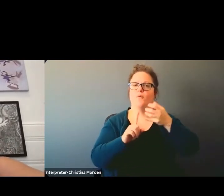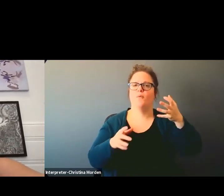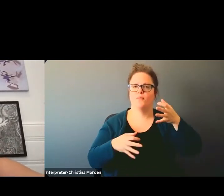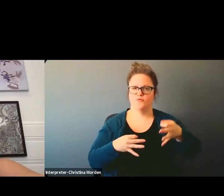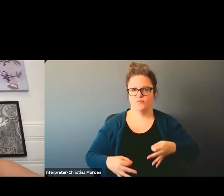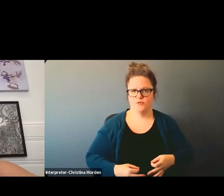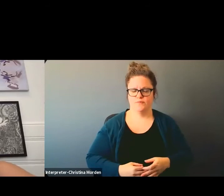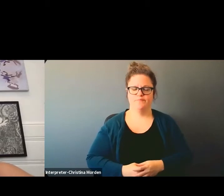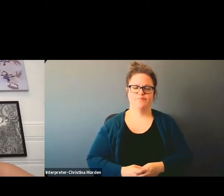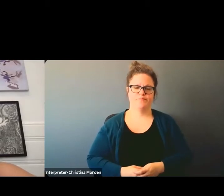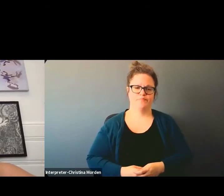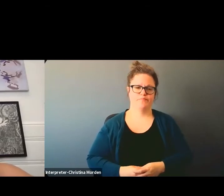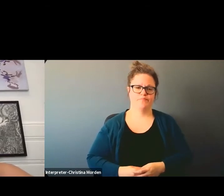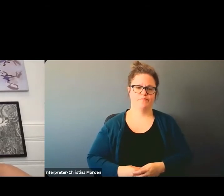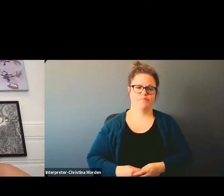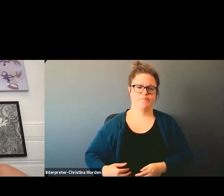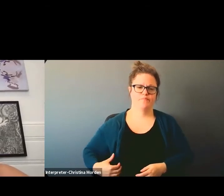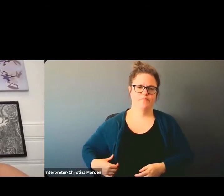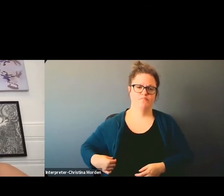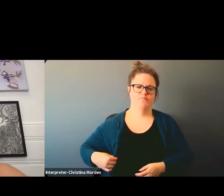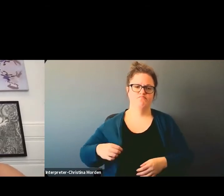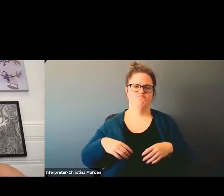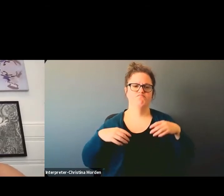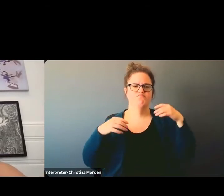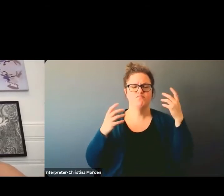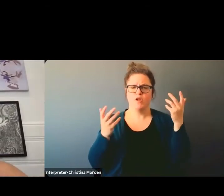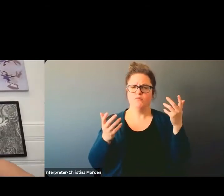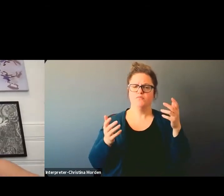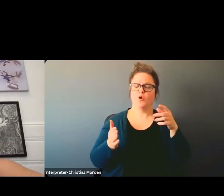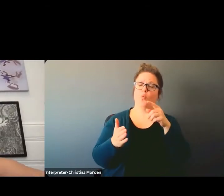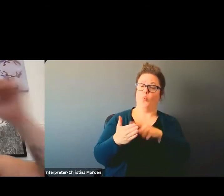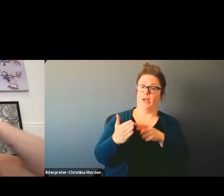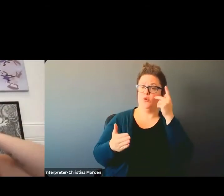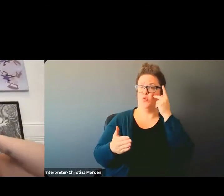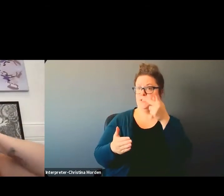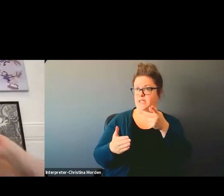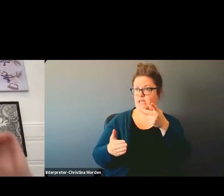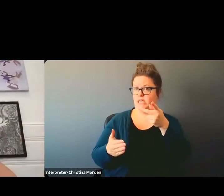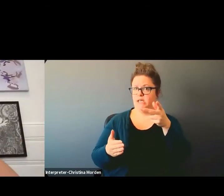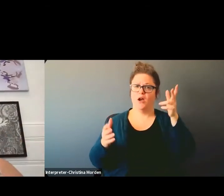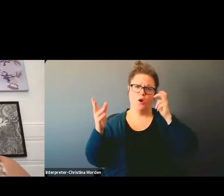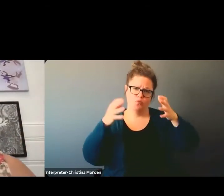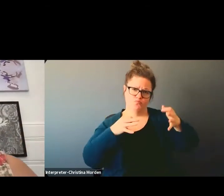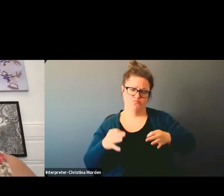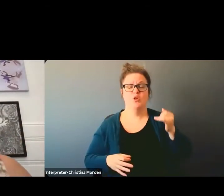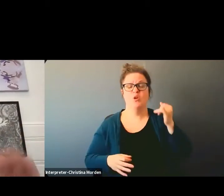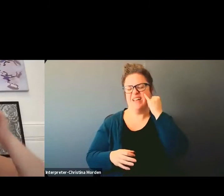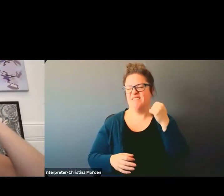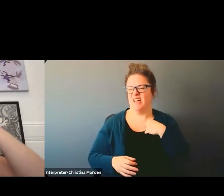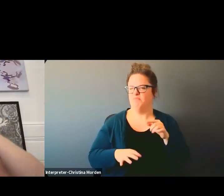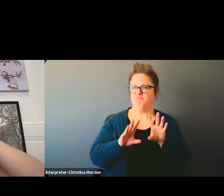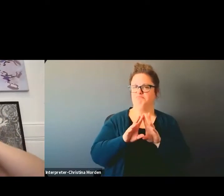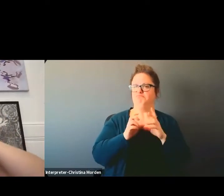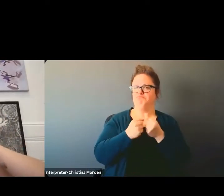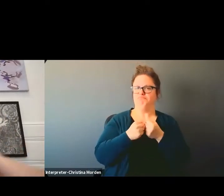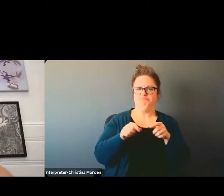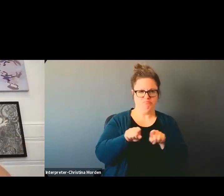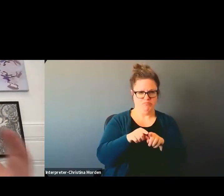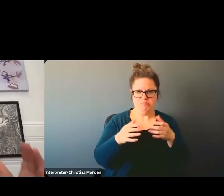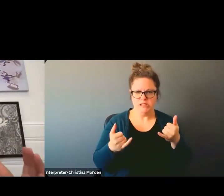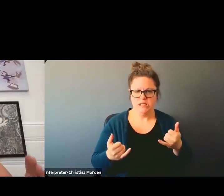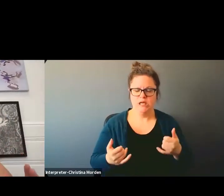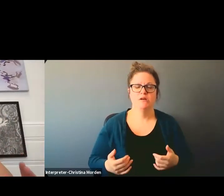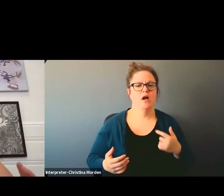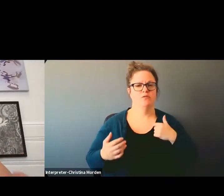sorry, consider providing descriptions of what you see. So for example, if I'm given a workshop like this, you want to describe yourself